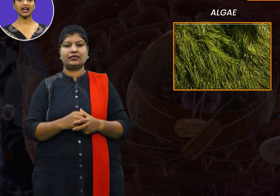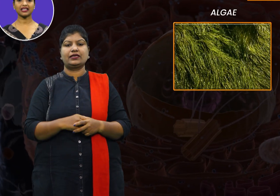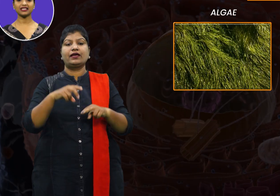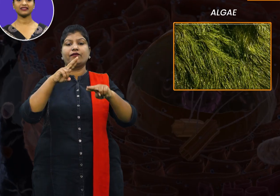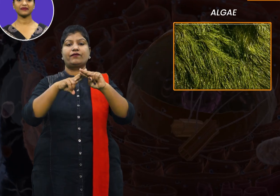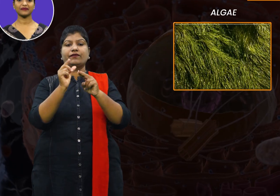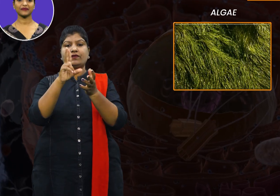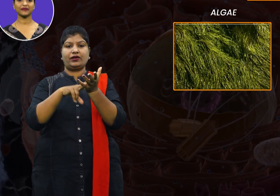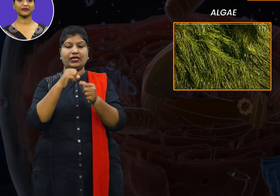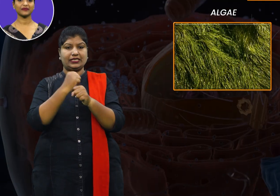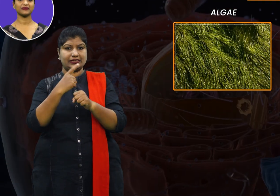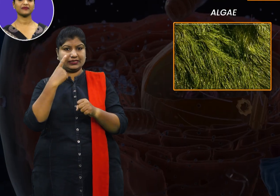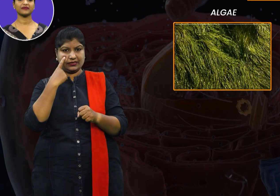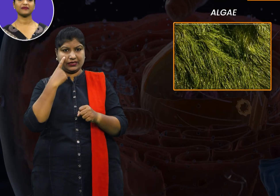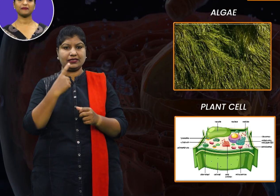fungi,